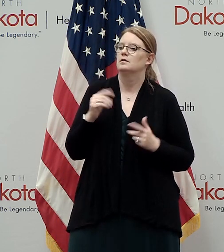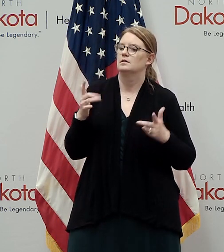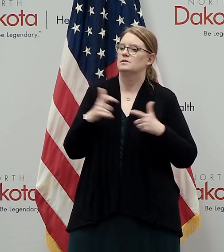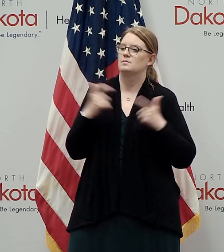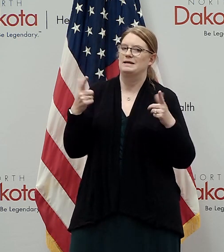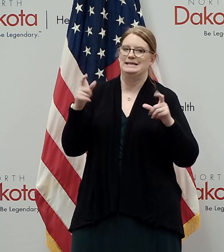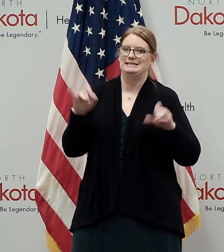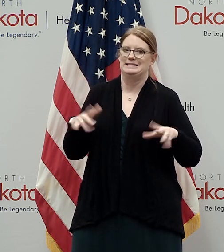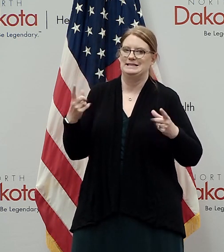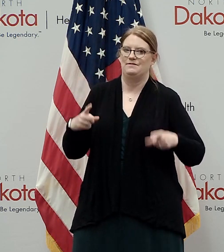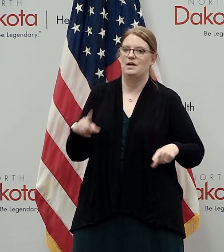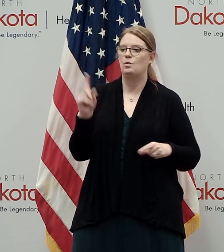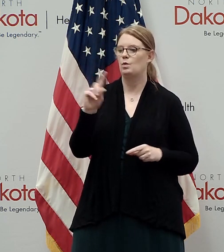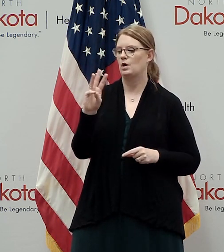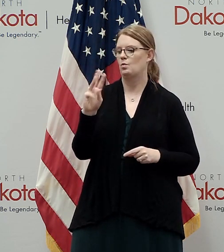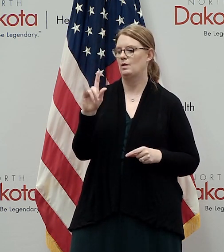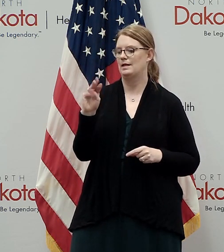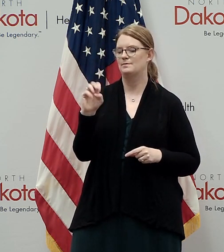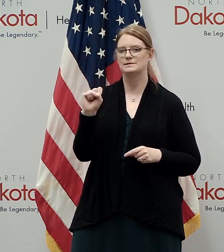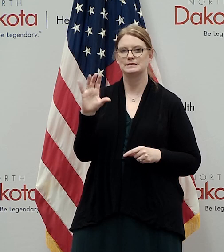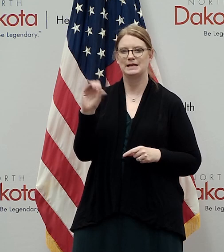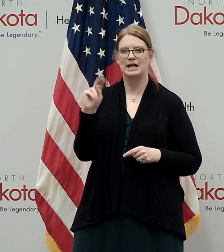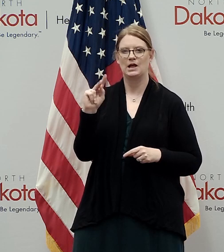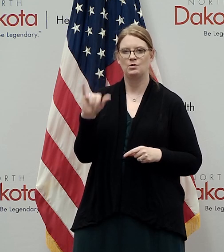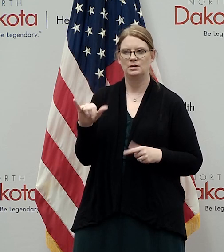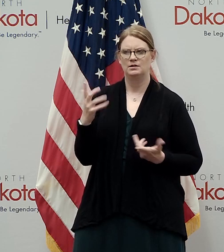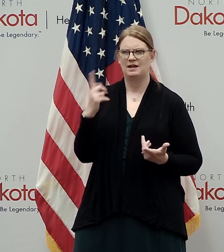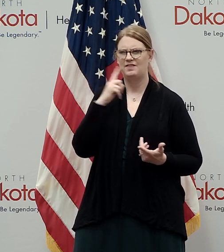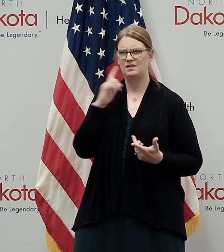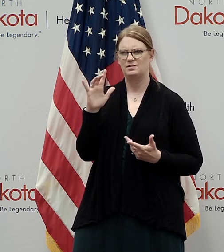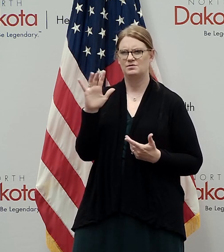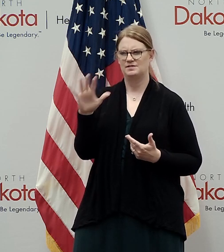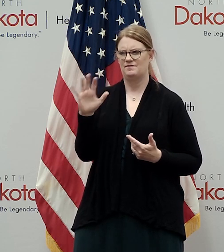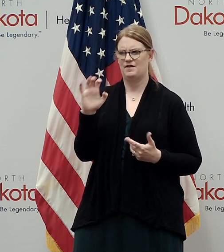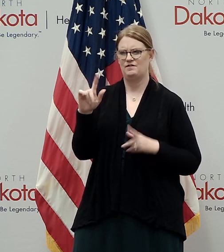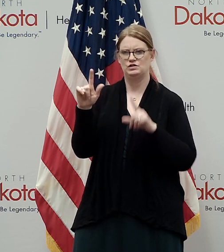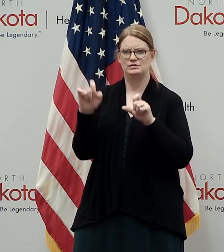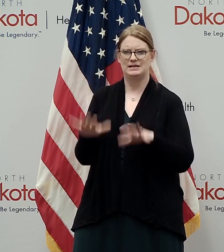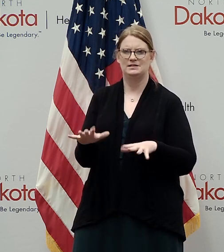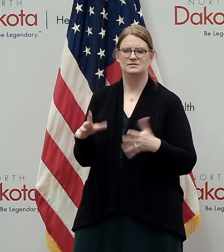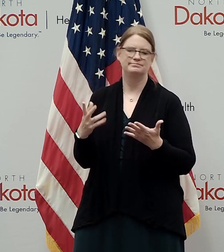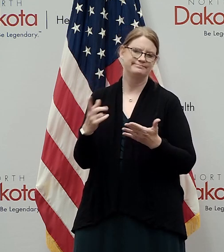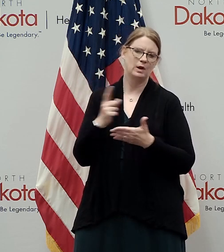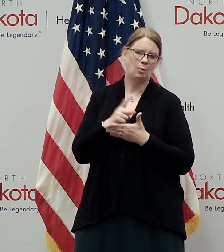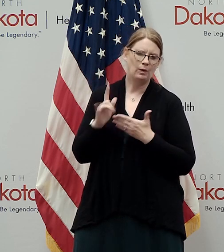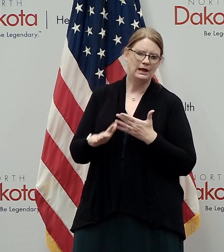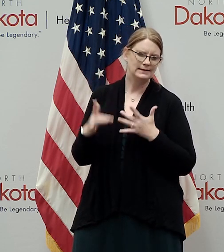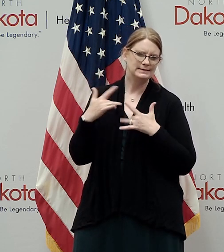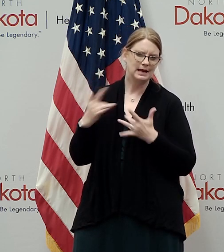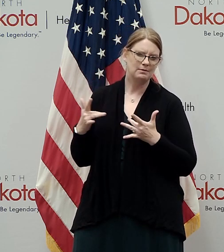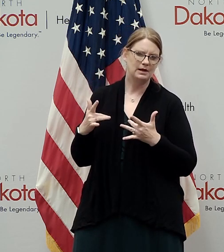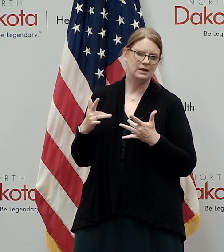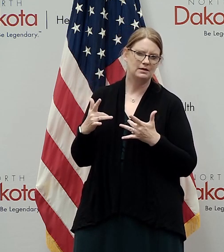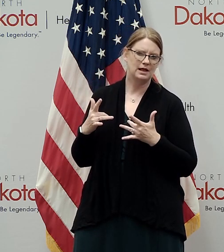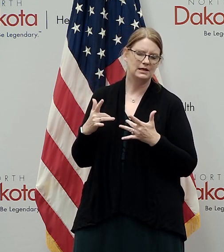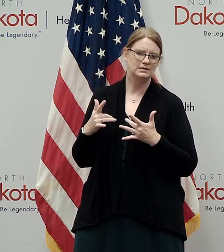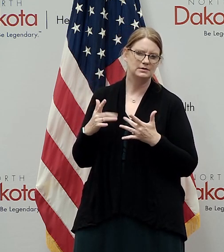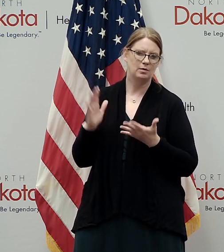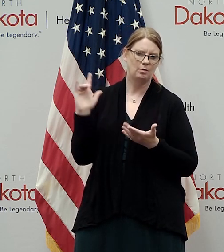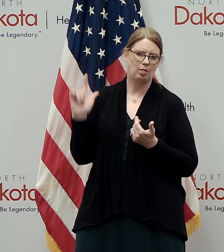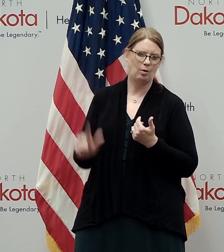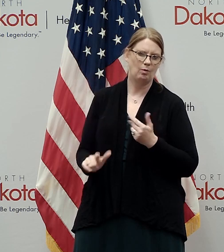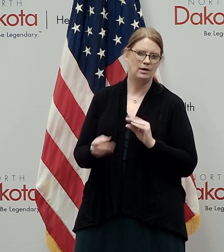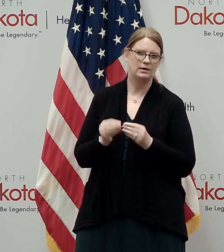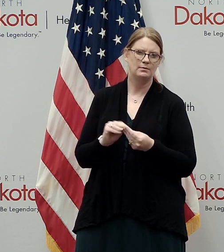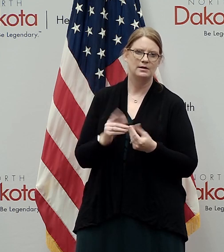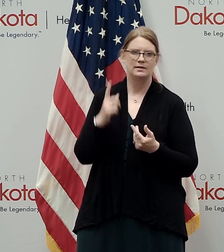in Williams County yesterday, I think, or on Sunday. There was 500 tests. Again, our weekends tend to be pretty light right now in terms of testing. I